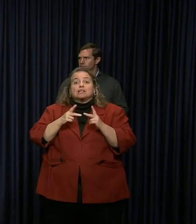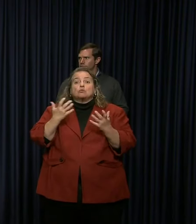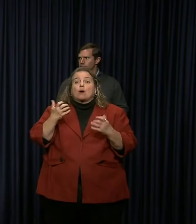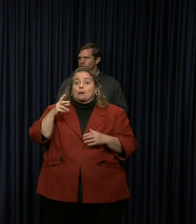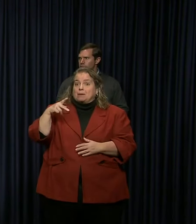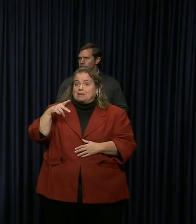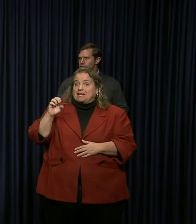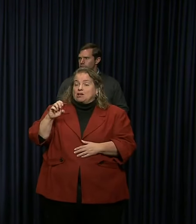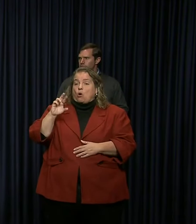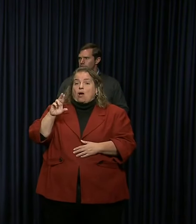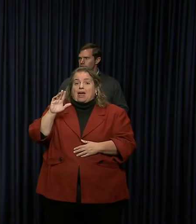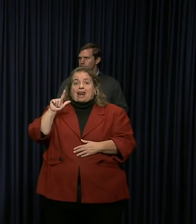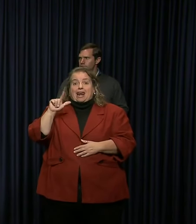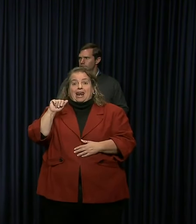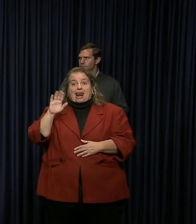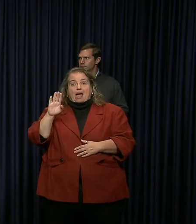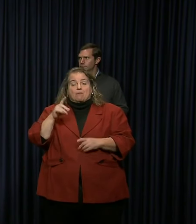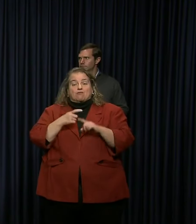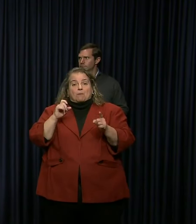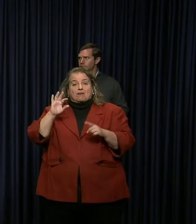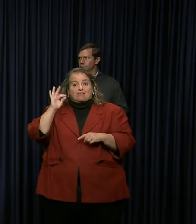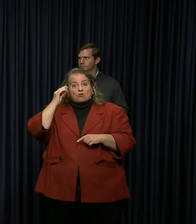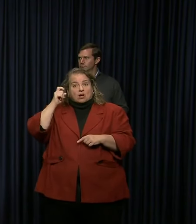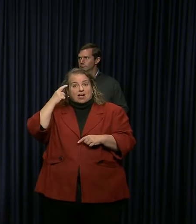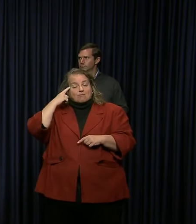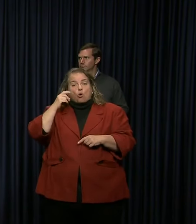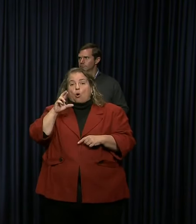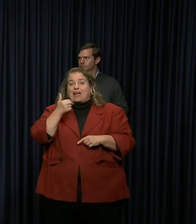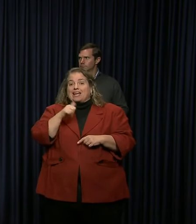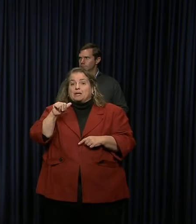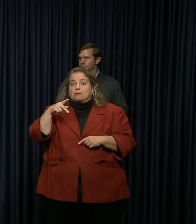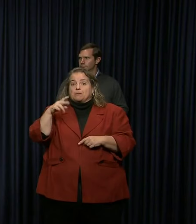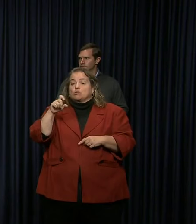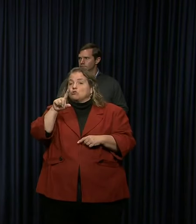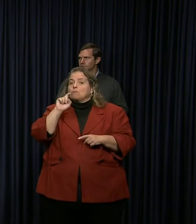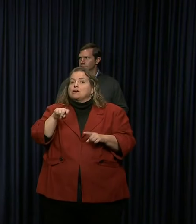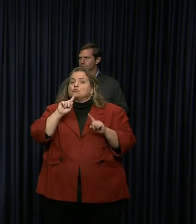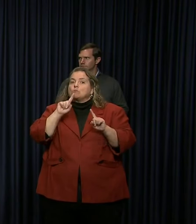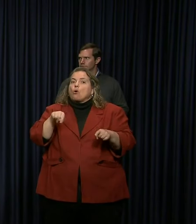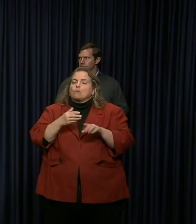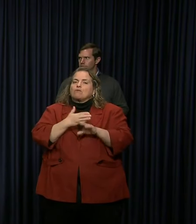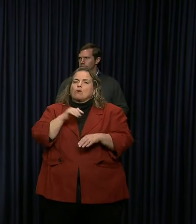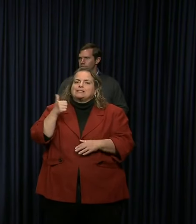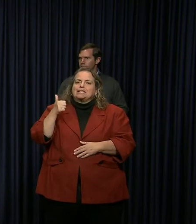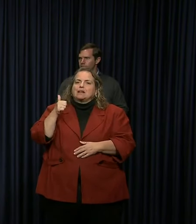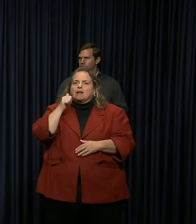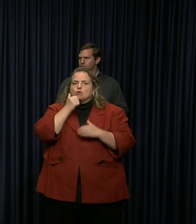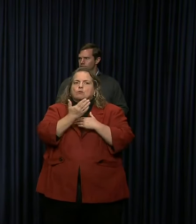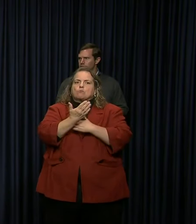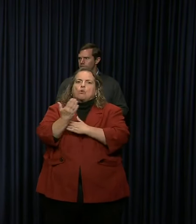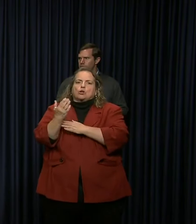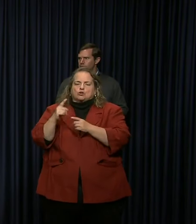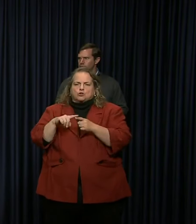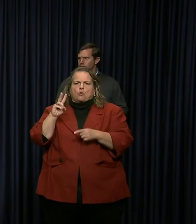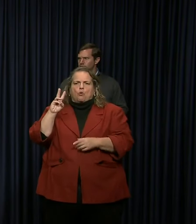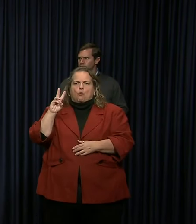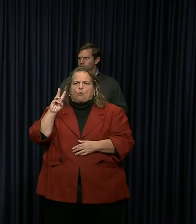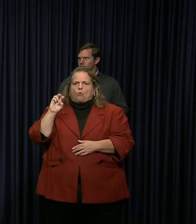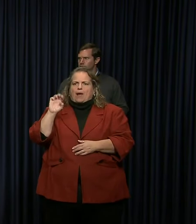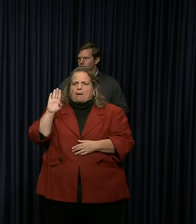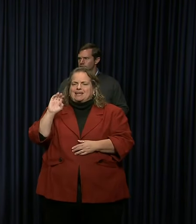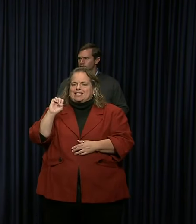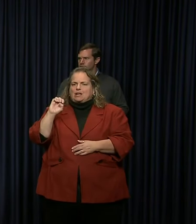stuff from the federal government, but in this case the PPE, you must report by 10 a.m. every morning to WebEOC, which is the software